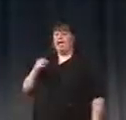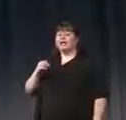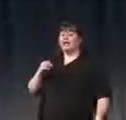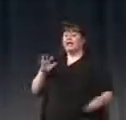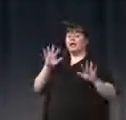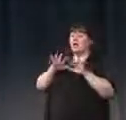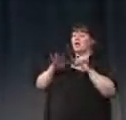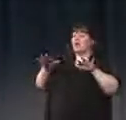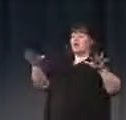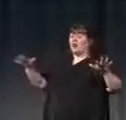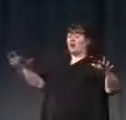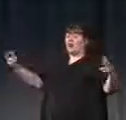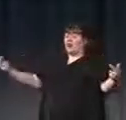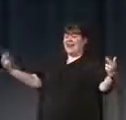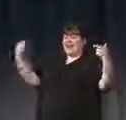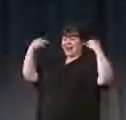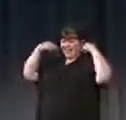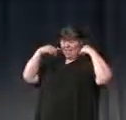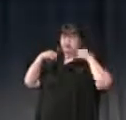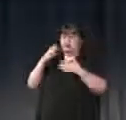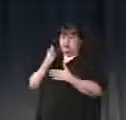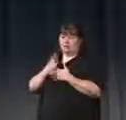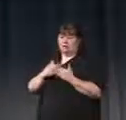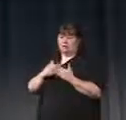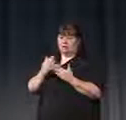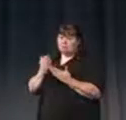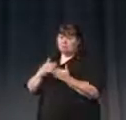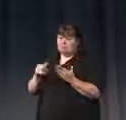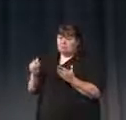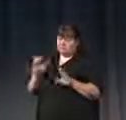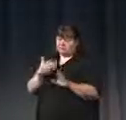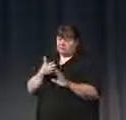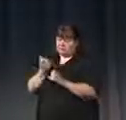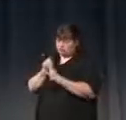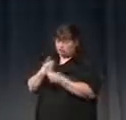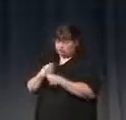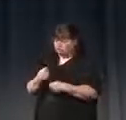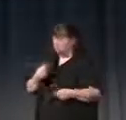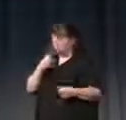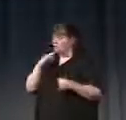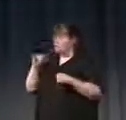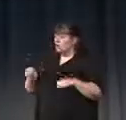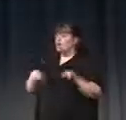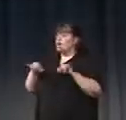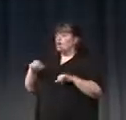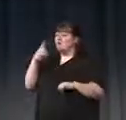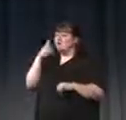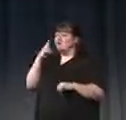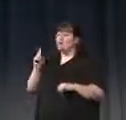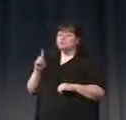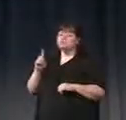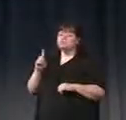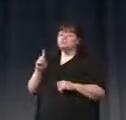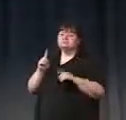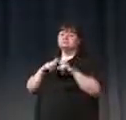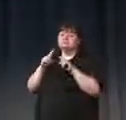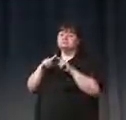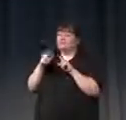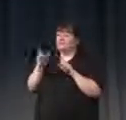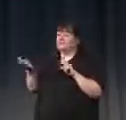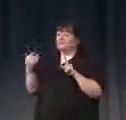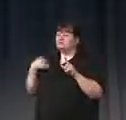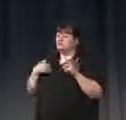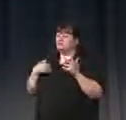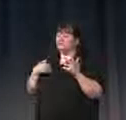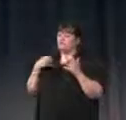is, in part for this reason, a primary ingredient in music production. So it's very common, for instance, for, say, different instruments to be given different